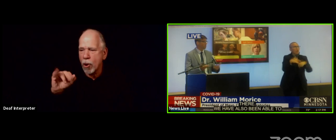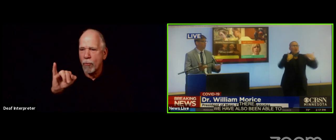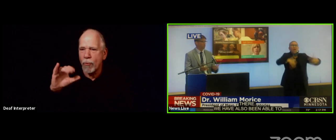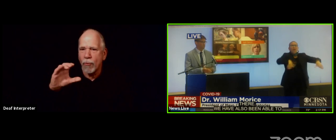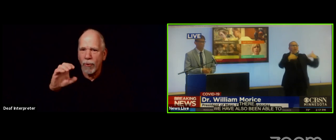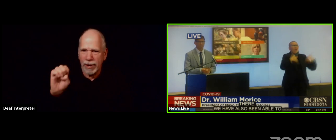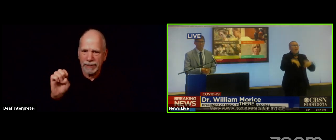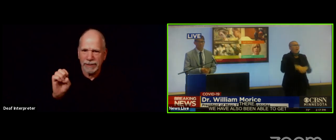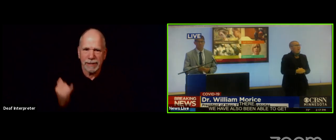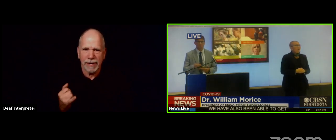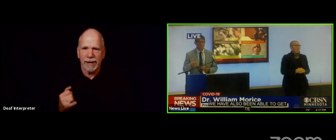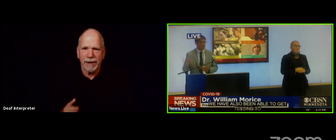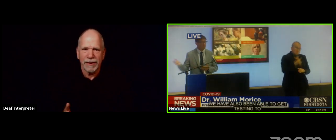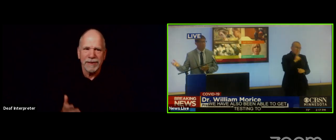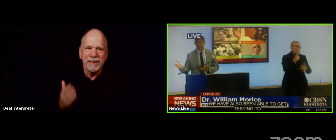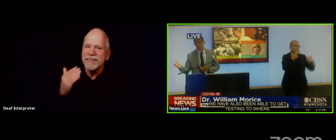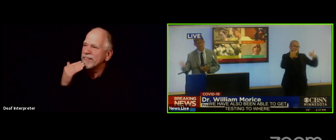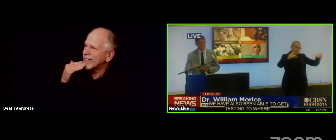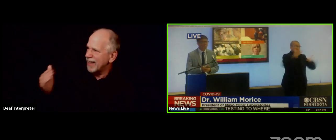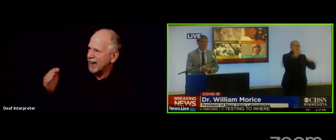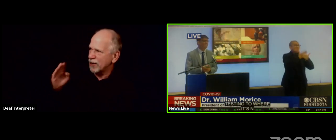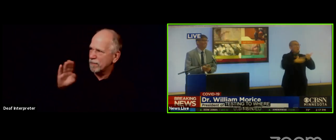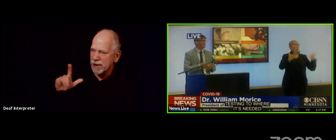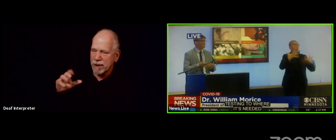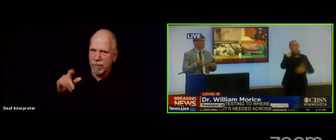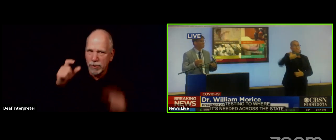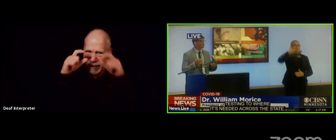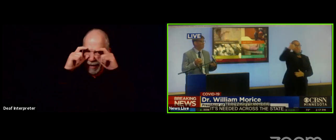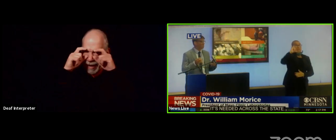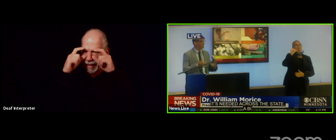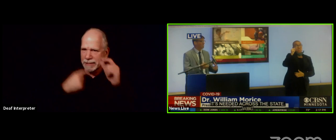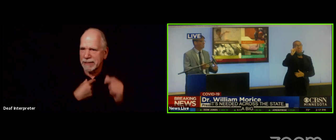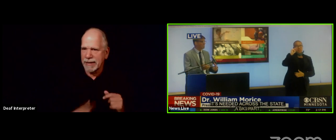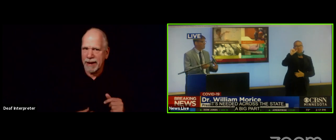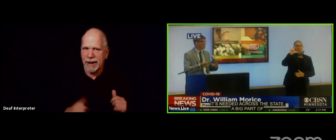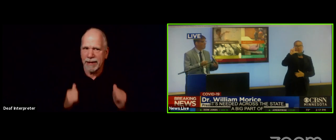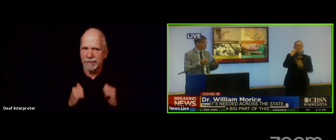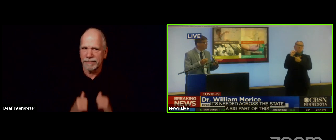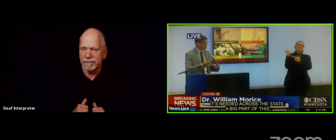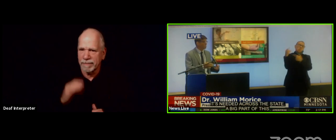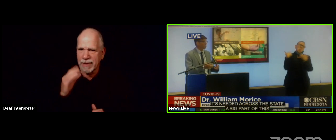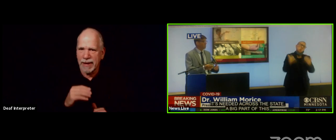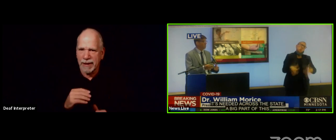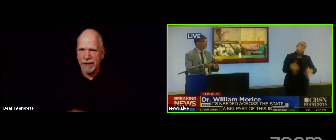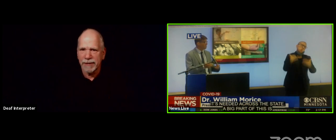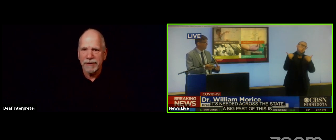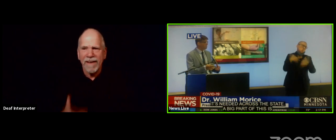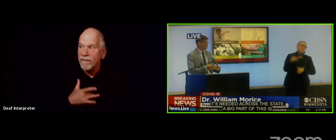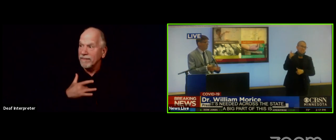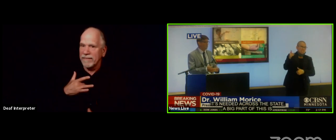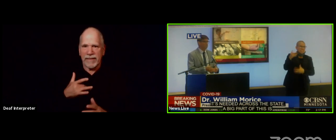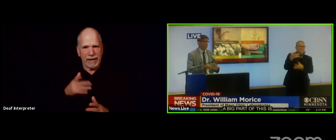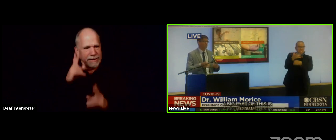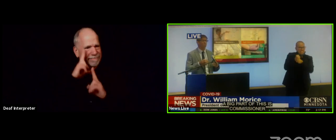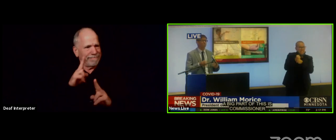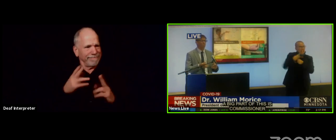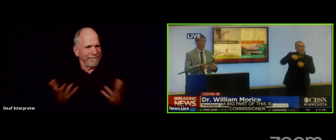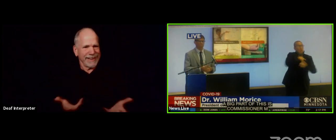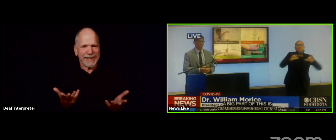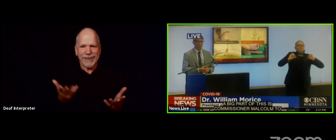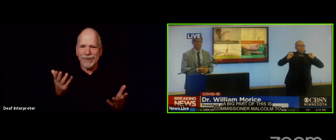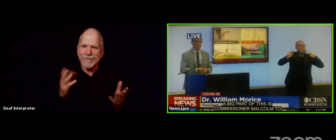big part of this, is Commissioner Malcolm, said, is to make sure that we get testing where it needs to be, when it needs to be there. And so we've worked